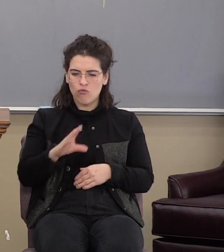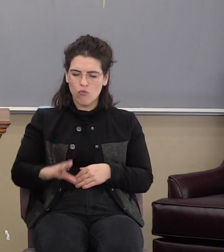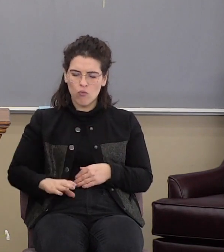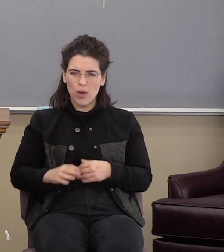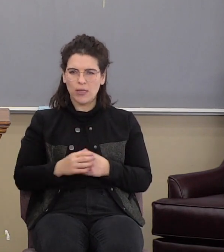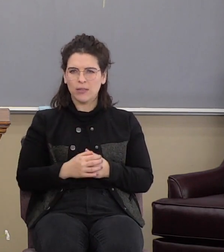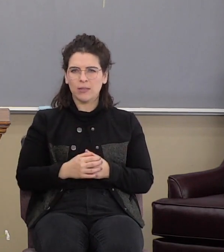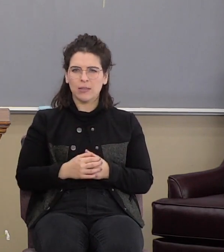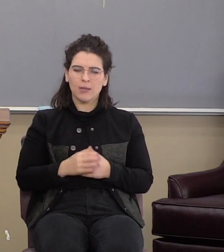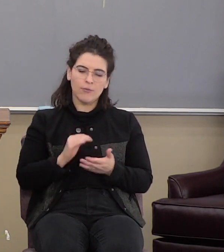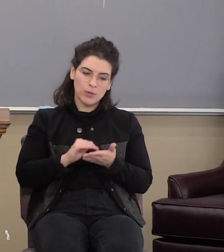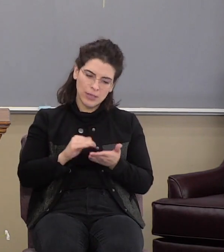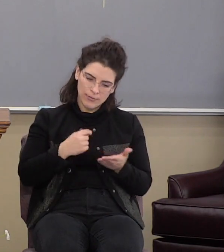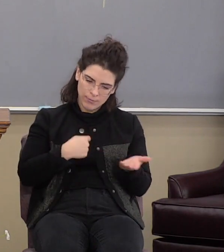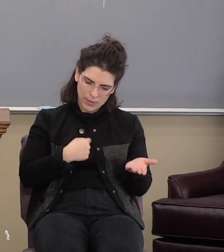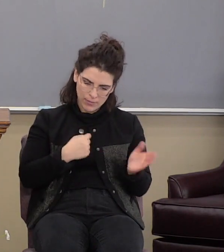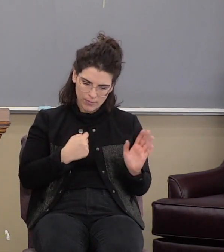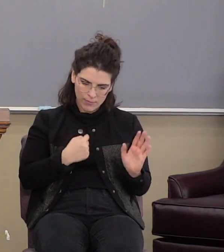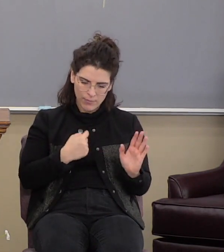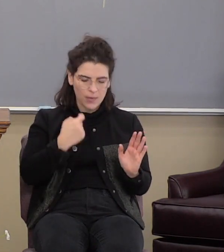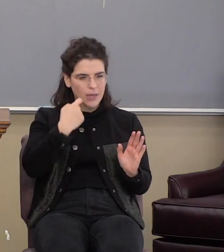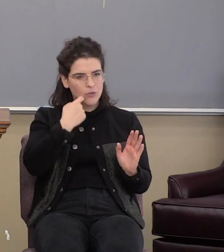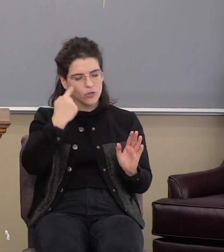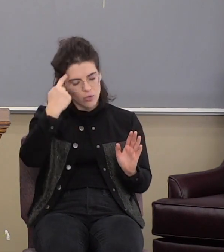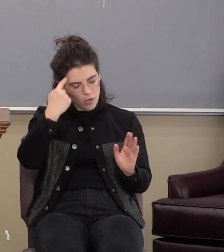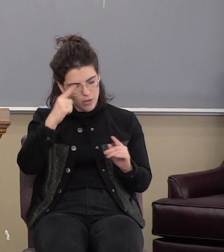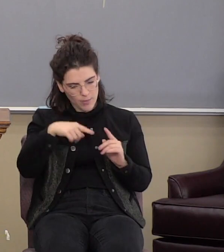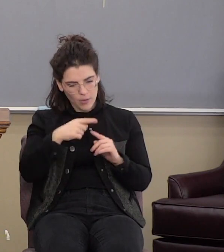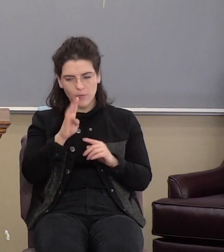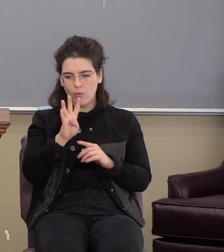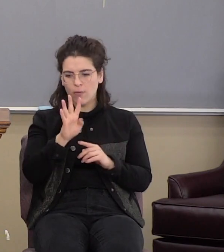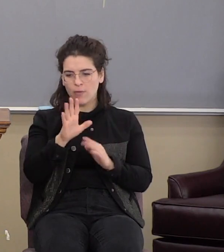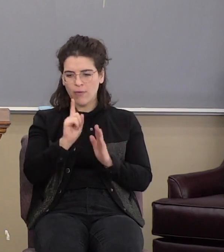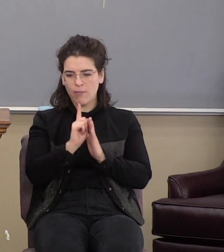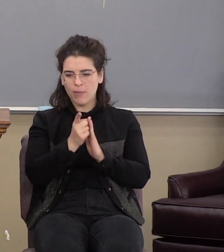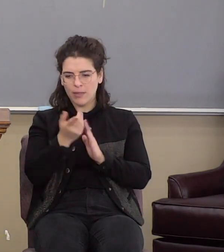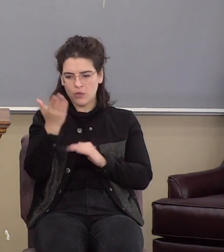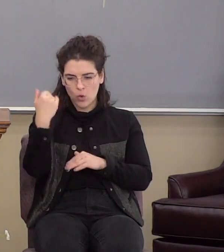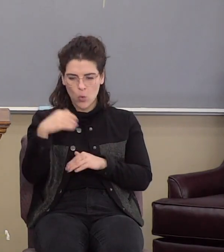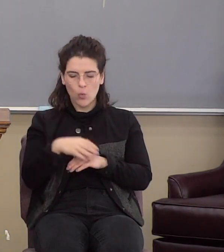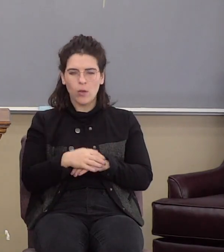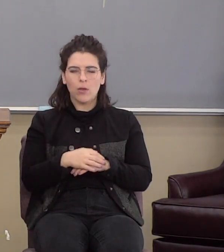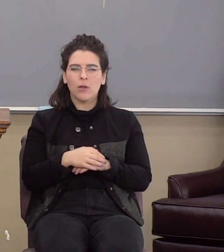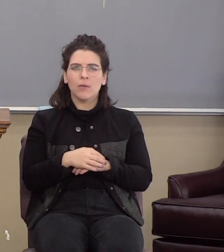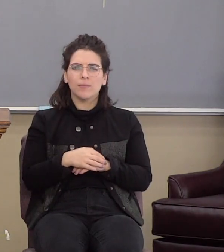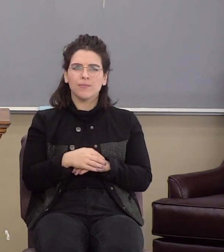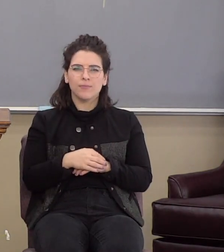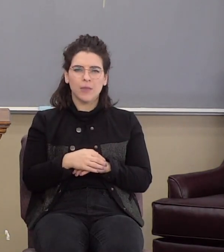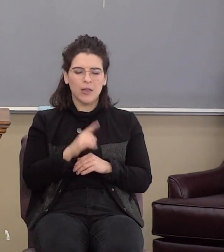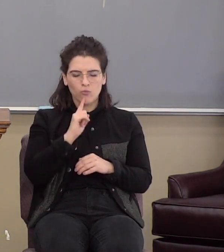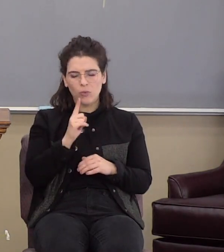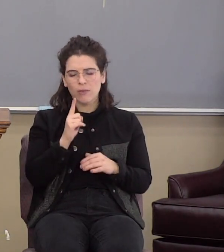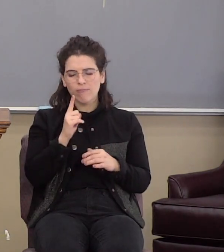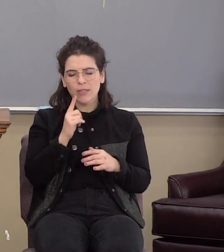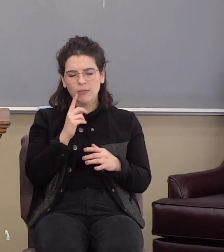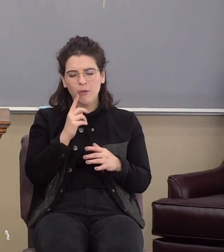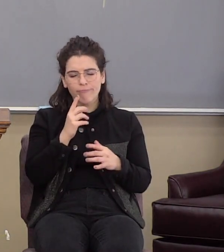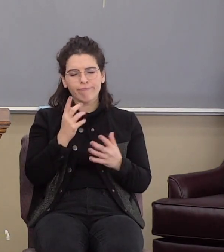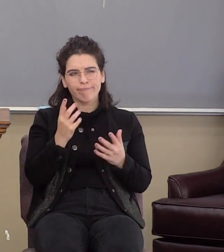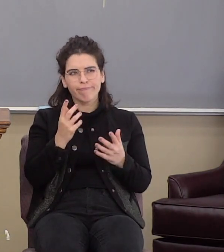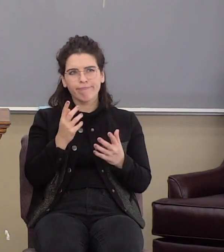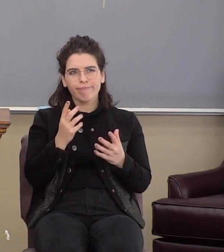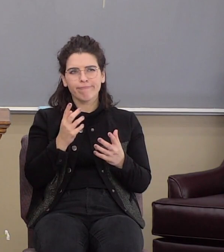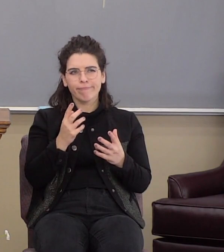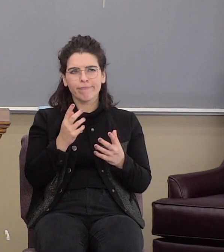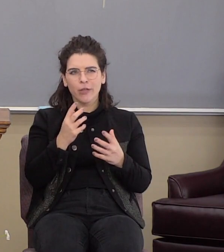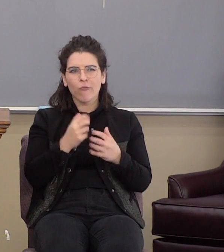Now, forgive me, I just thought of this about 45 minutes ago, okay? And it's a rough illustration, but you know what?